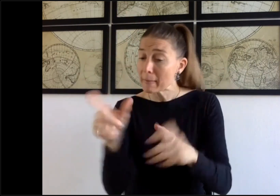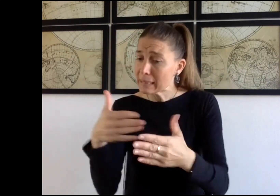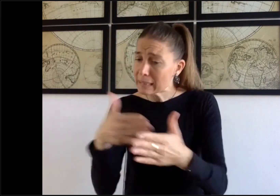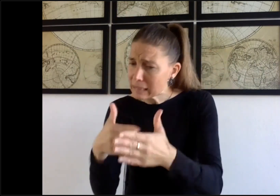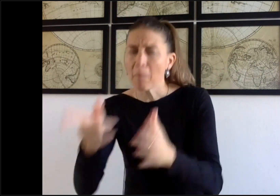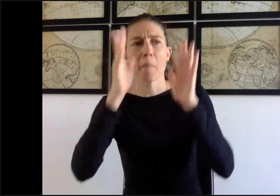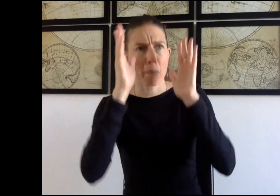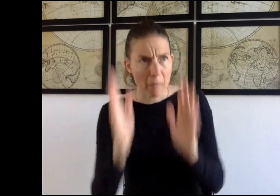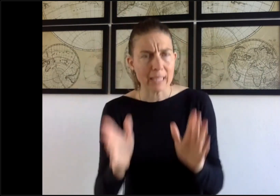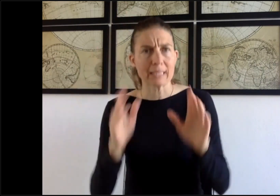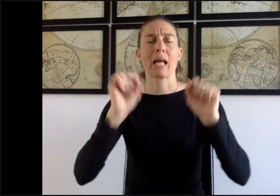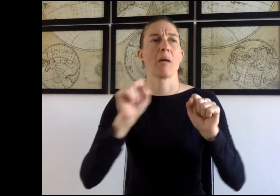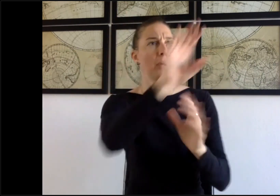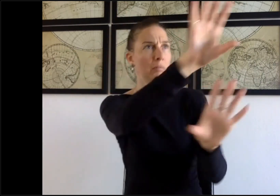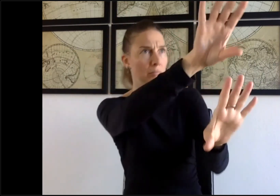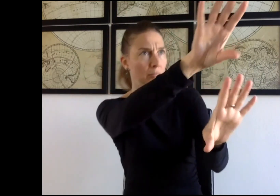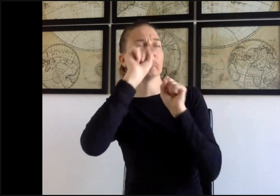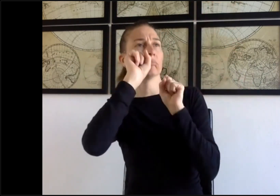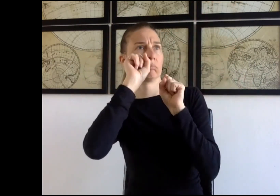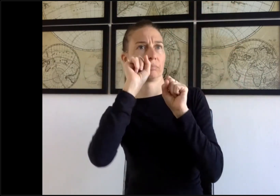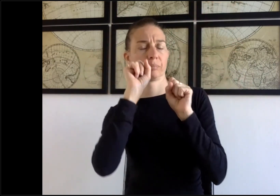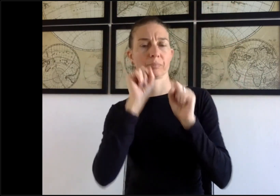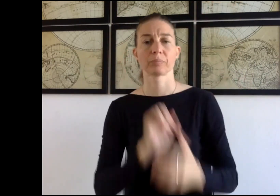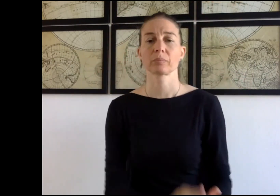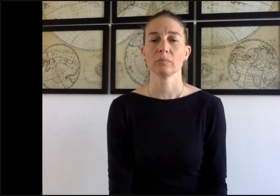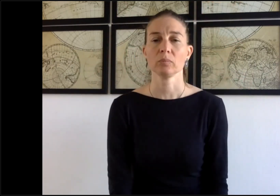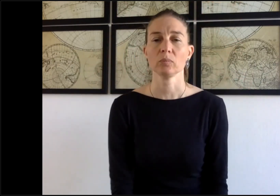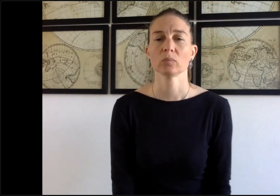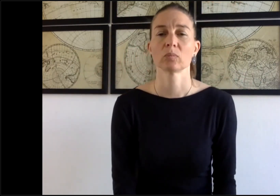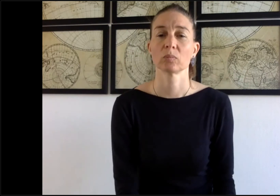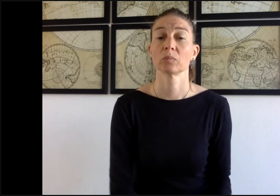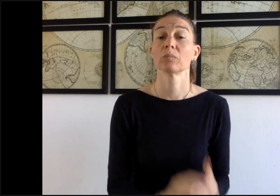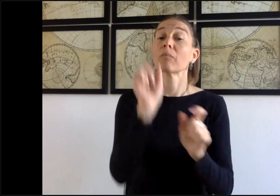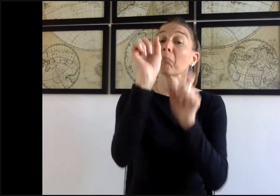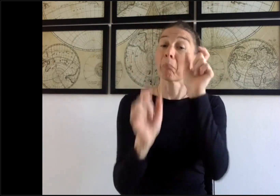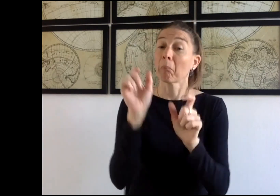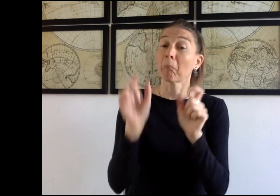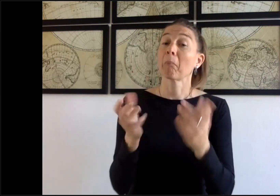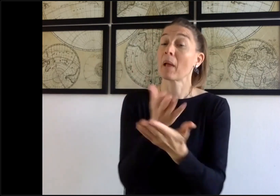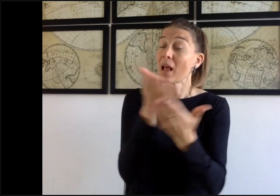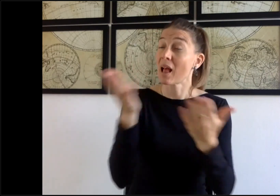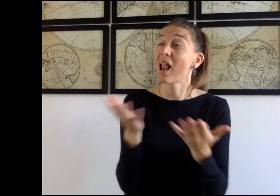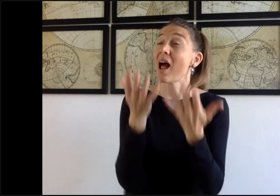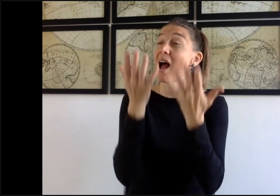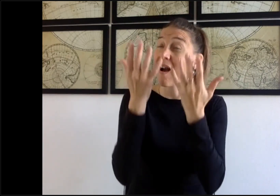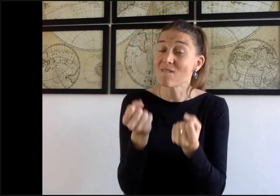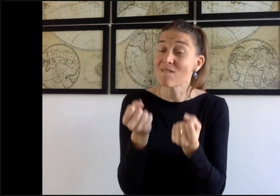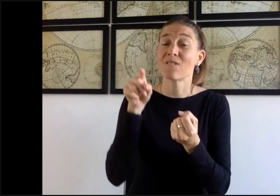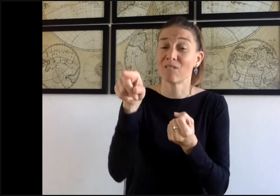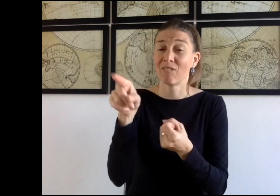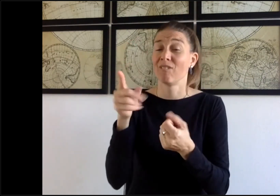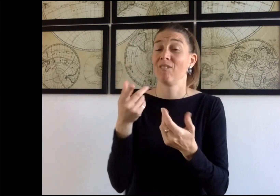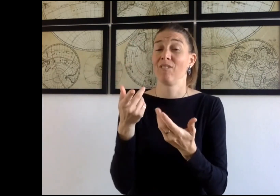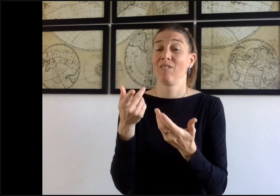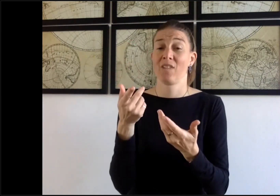one requiring healthcare attention should be deprioritized because of her or his disability. I think this is